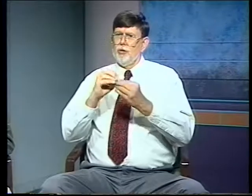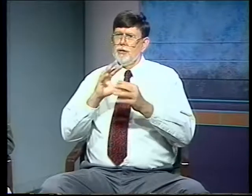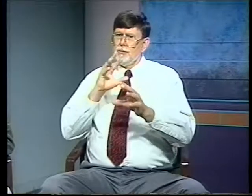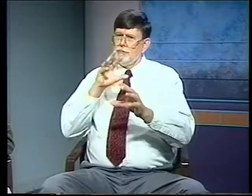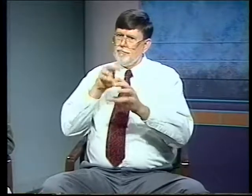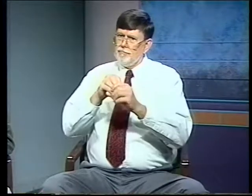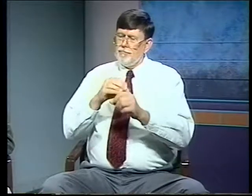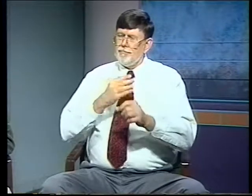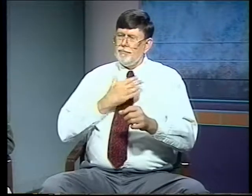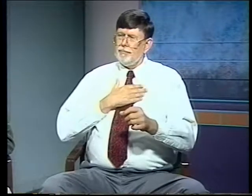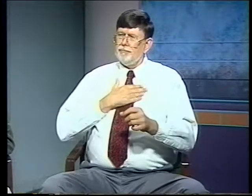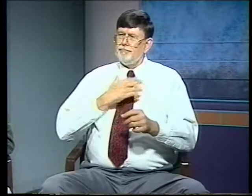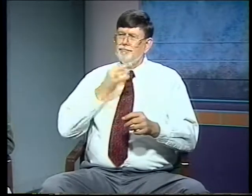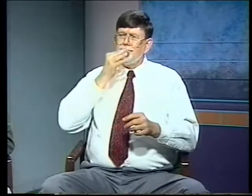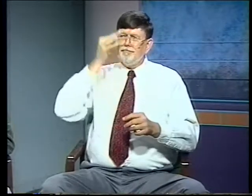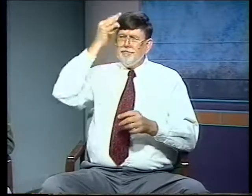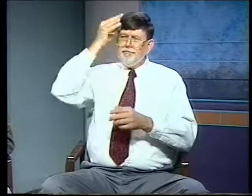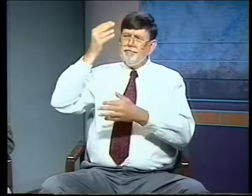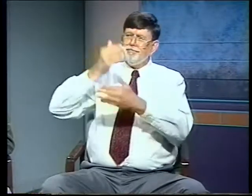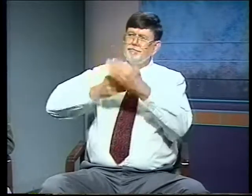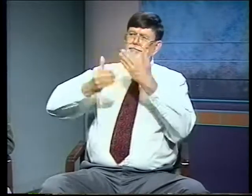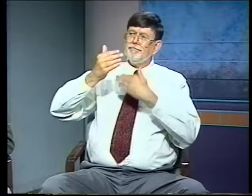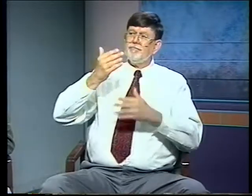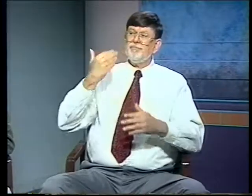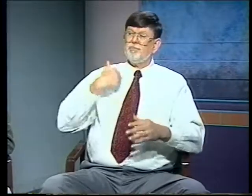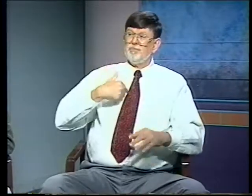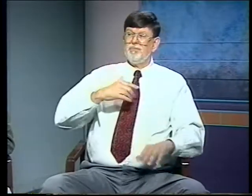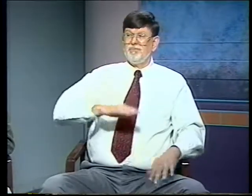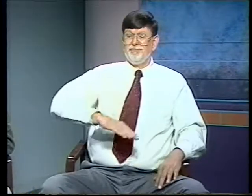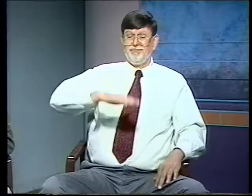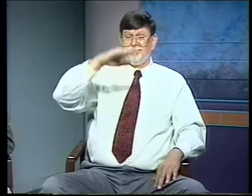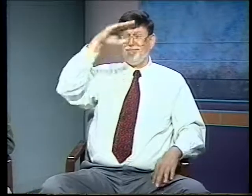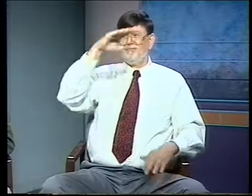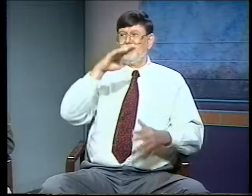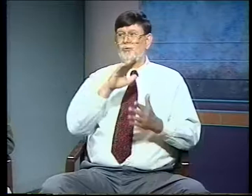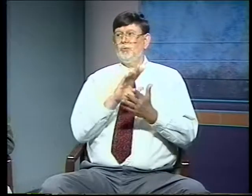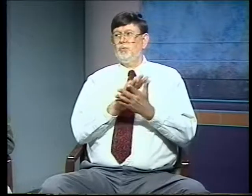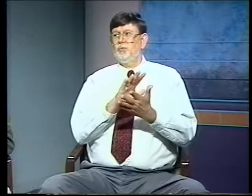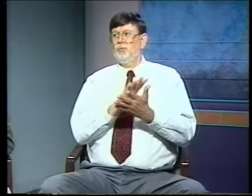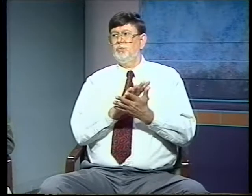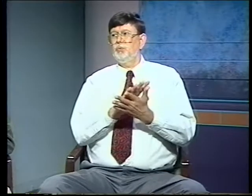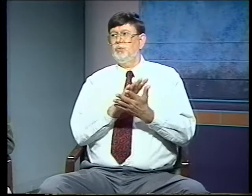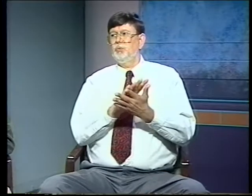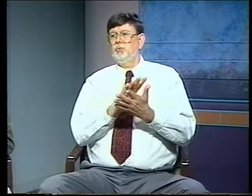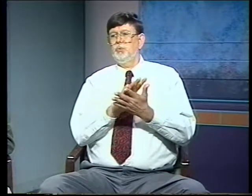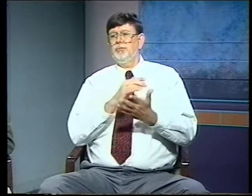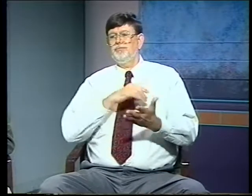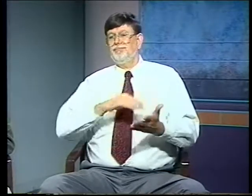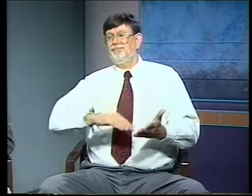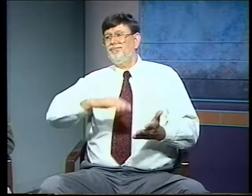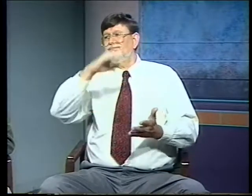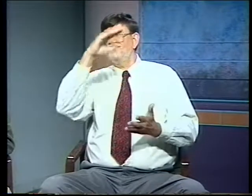when I started to go back to my Indian heritage. To be honest, I was raised in a school for the deaf